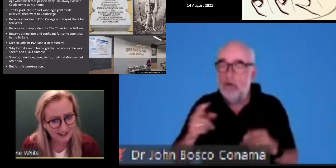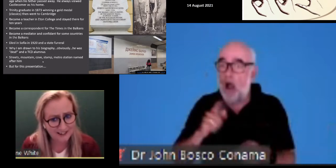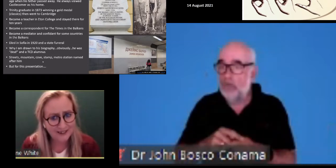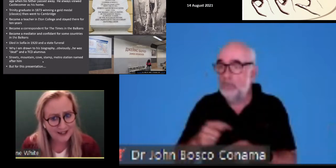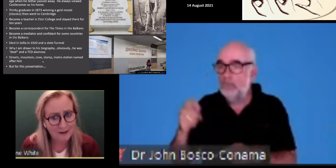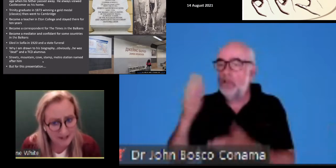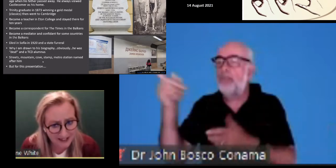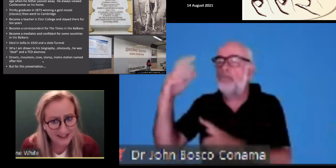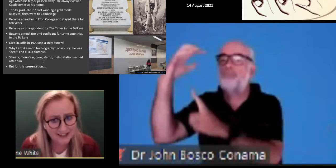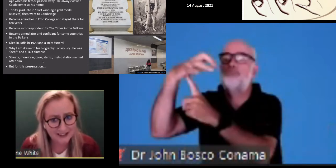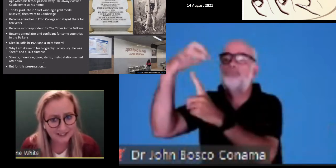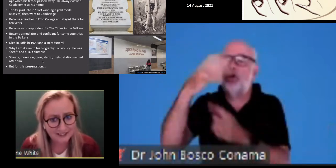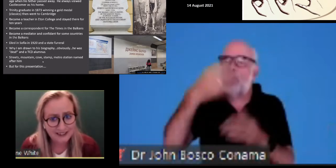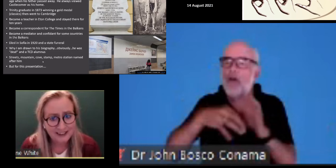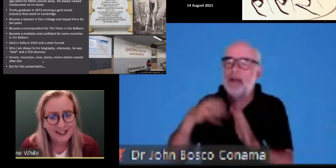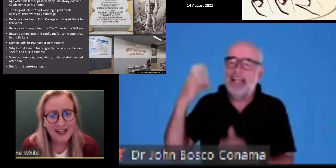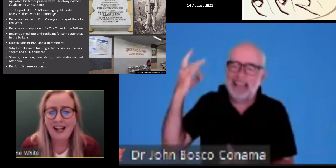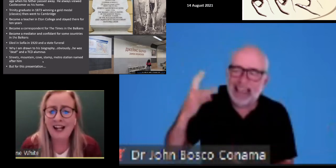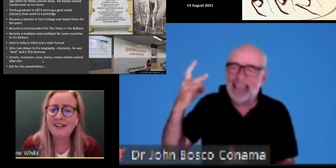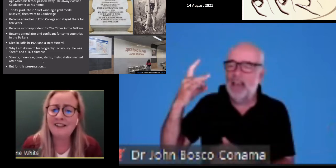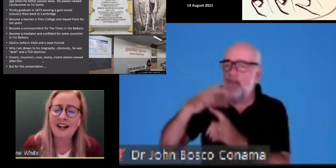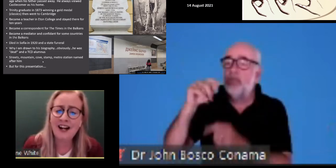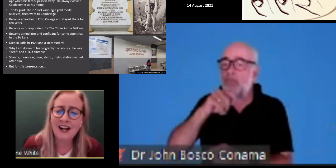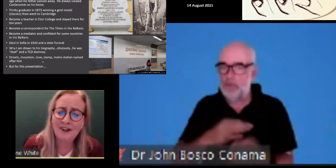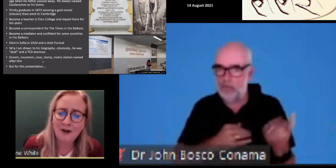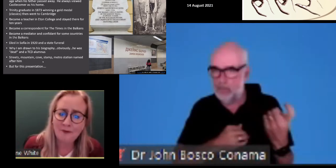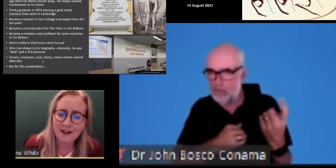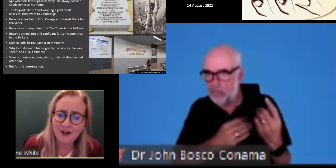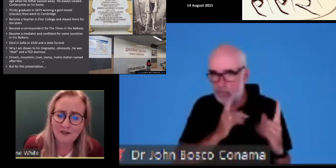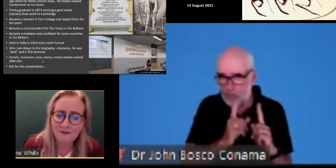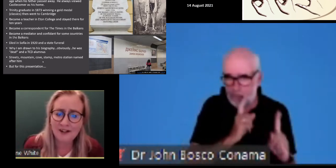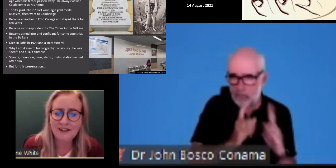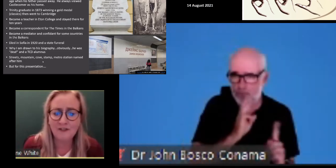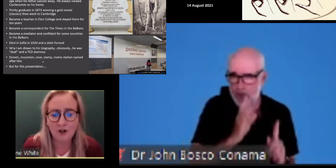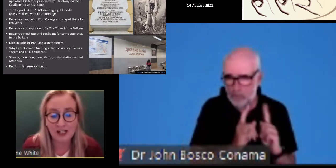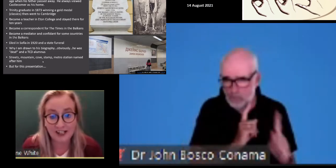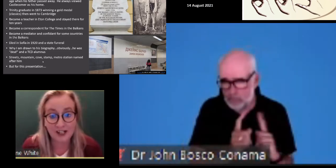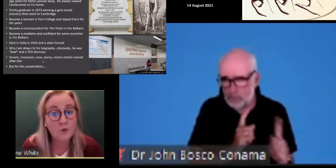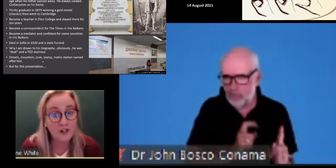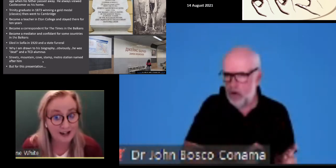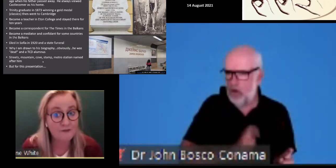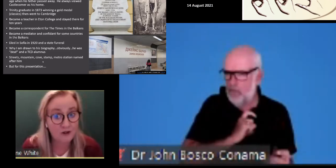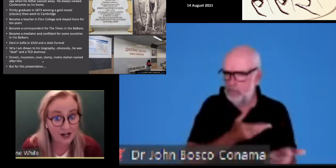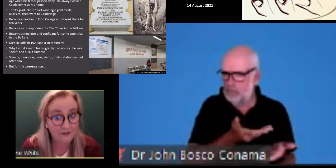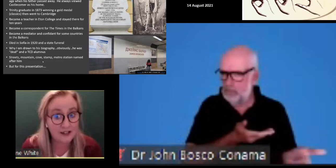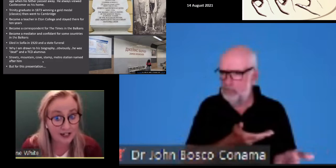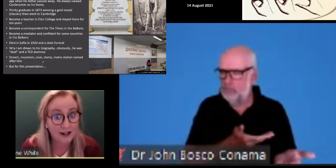Okay, a mediator. And the higher up in government and royalty would have private dialogues